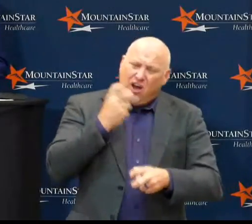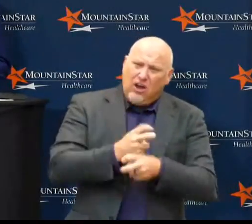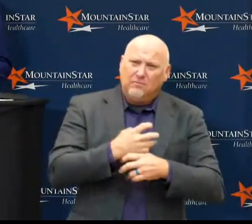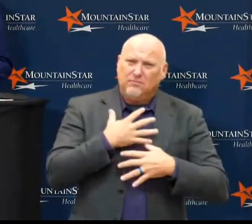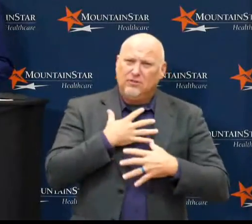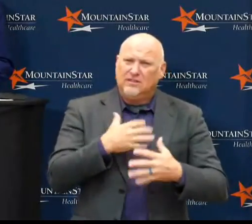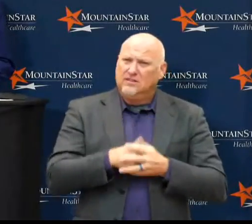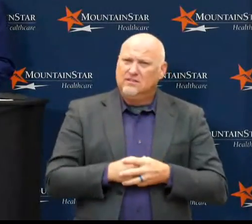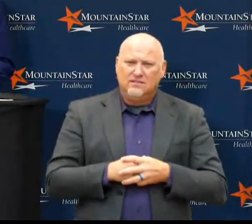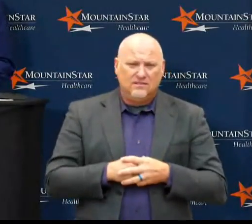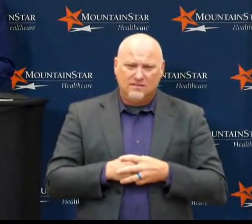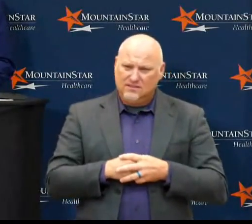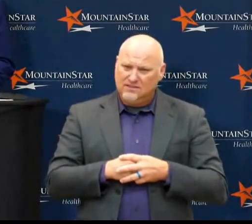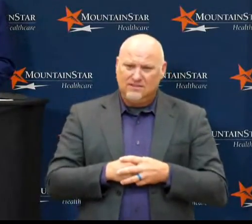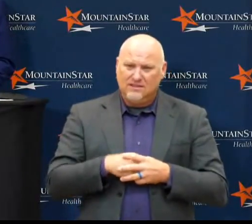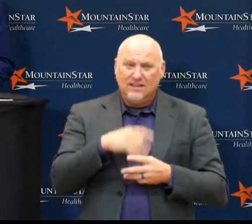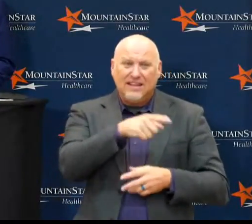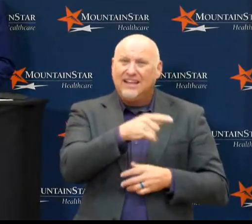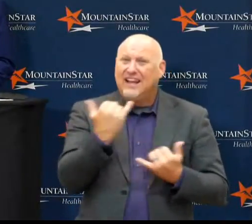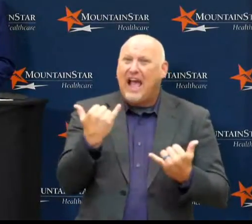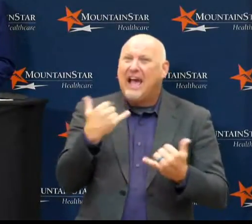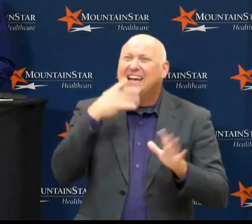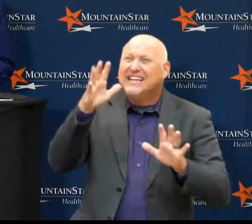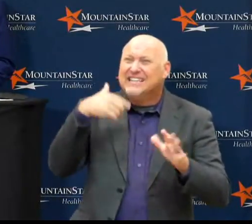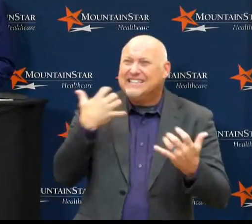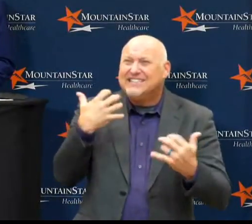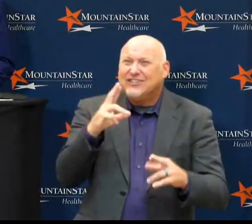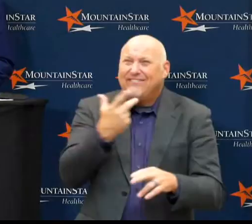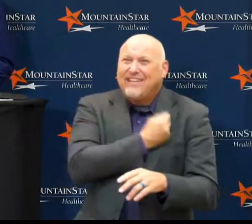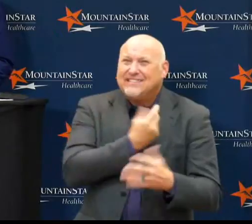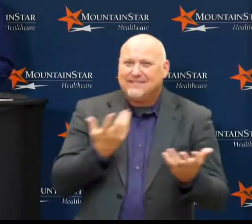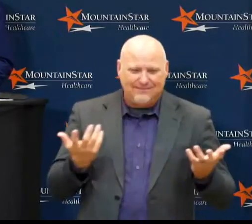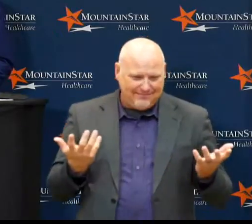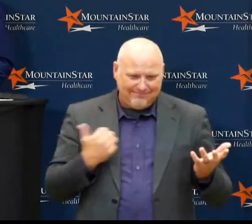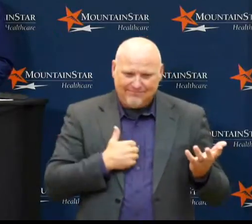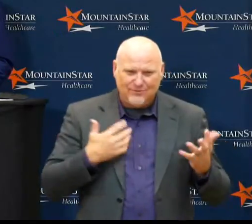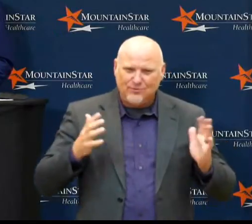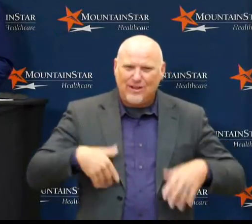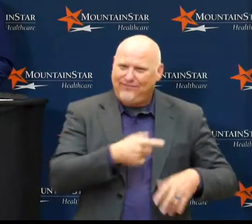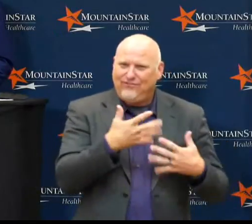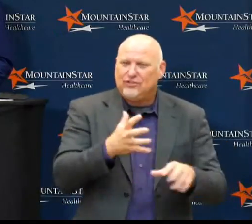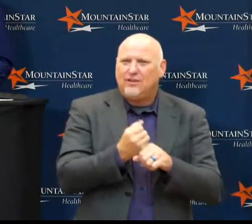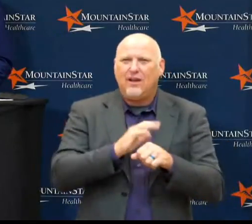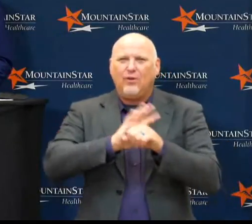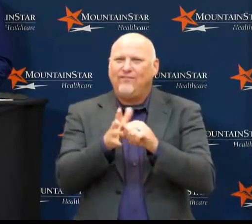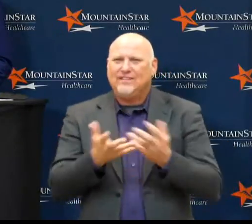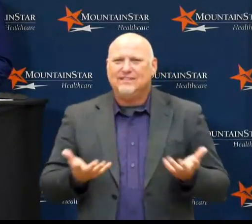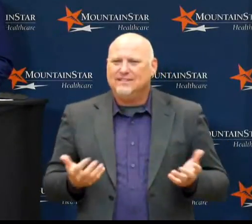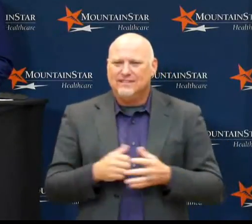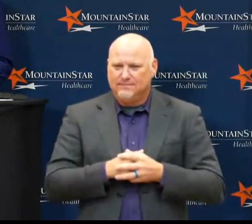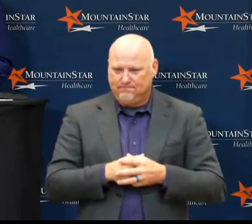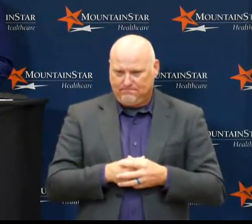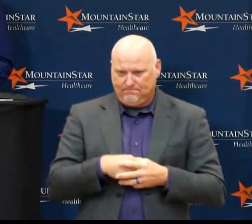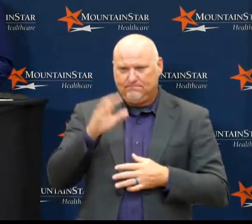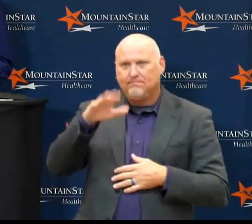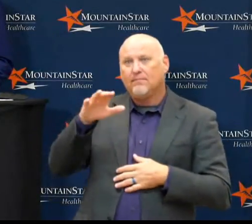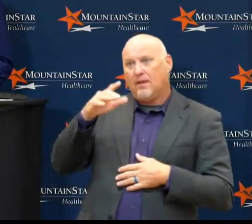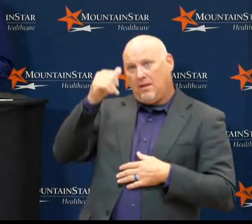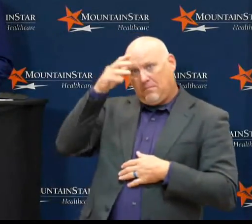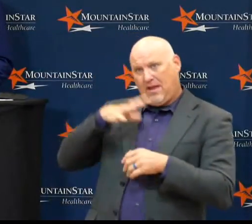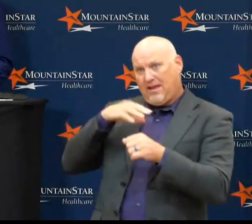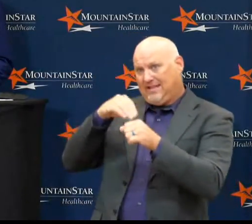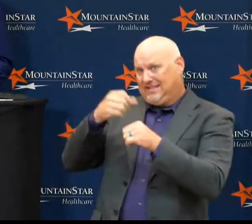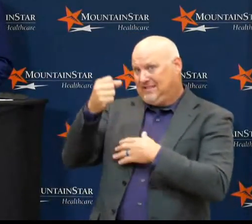Ashworth, who caught COVID and after 2 weeks in the hospital tragically passed away. He was 39, the father of